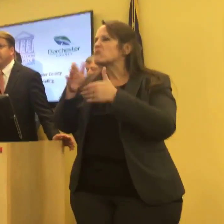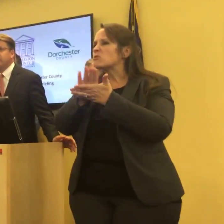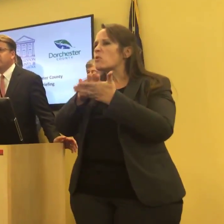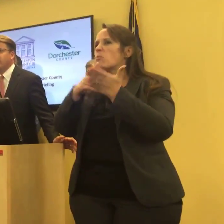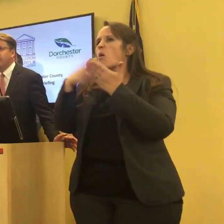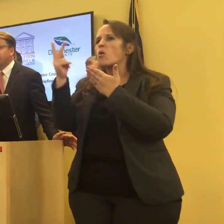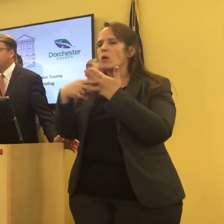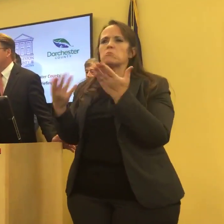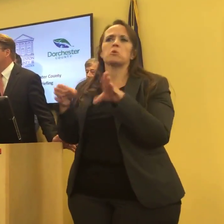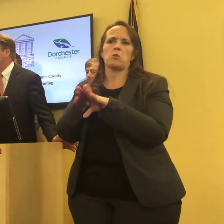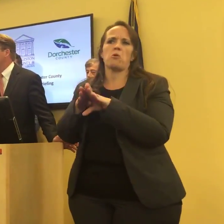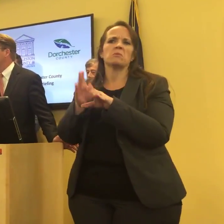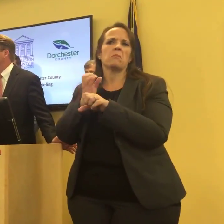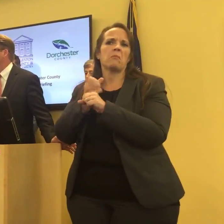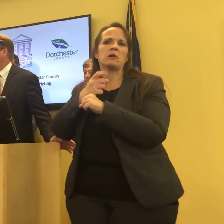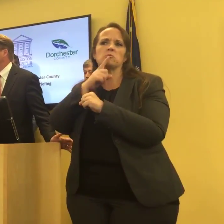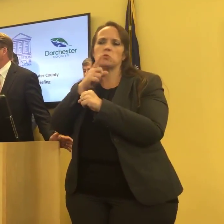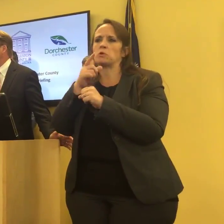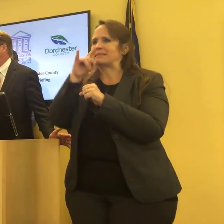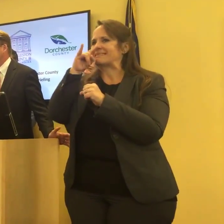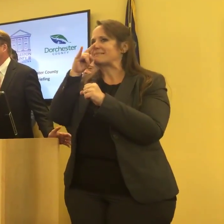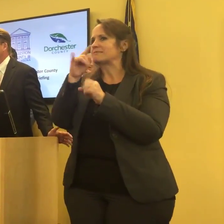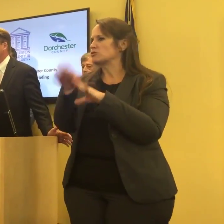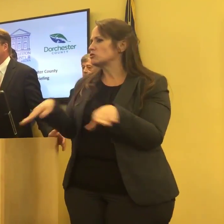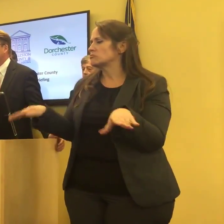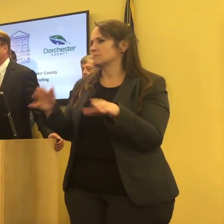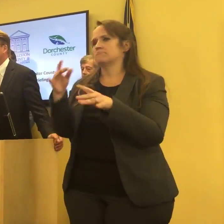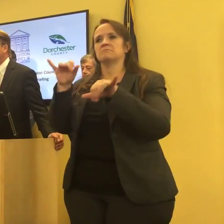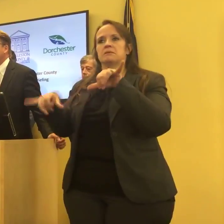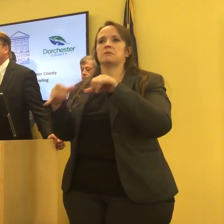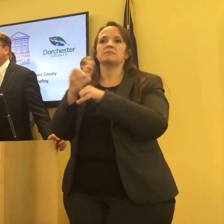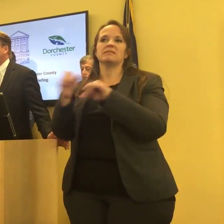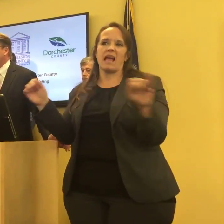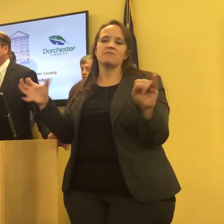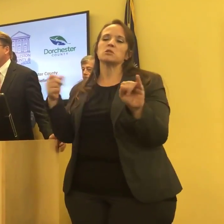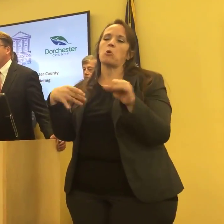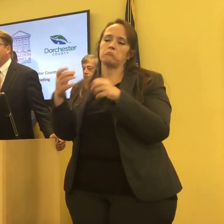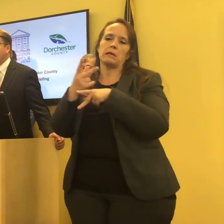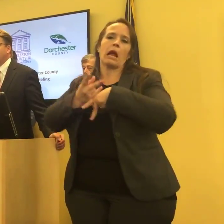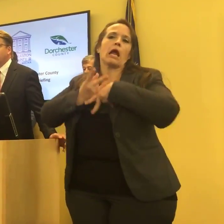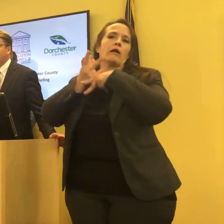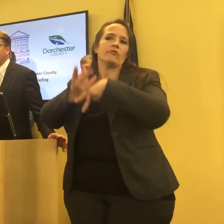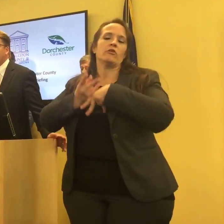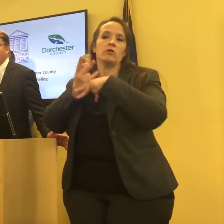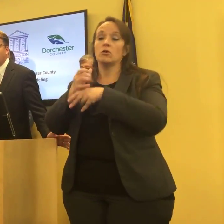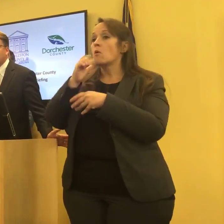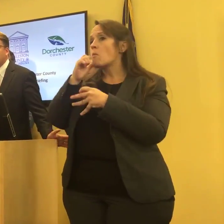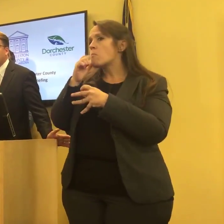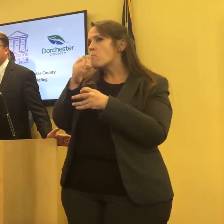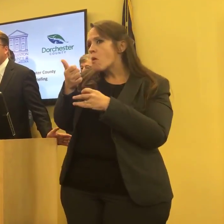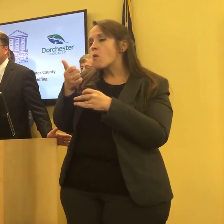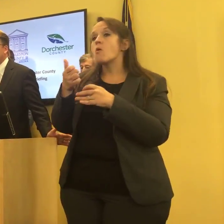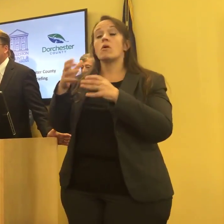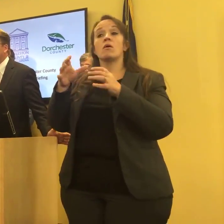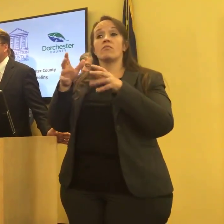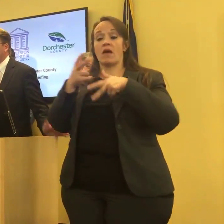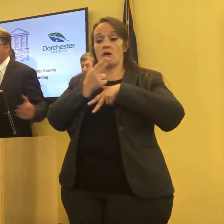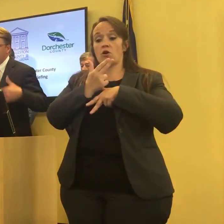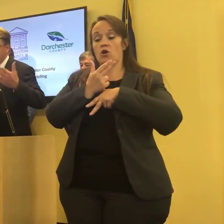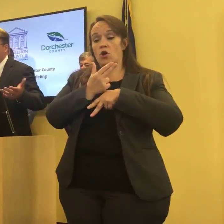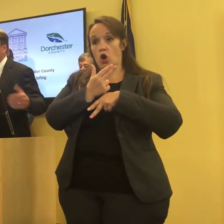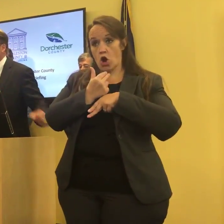idea here is that we want to make sure our kids are safe, so we're doing this just as an abundance of caution. The winds tomorrow, we're in the front right quadrant of the